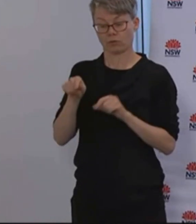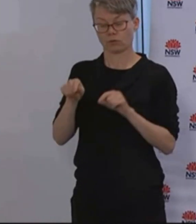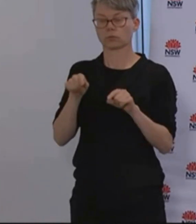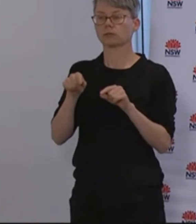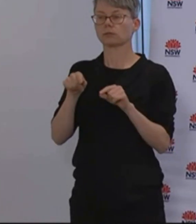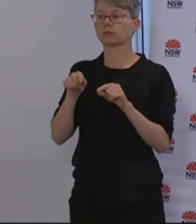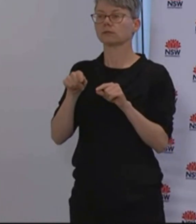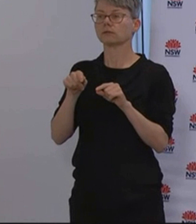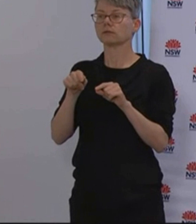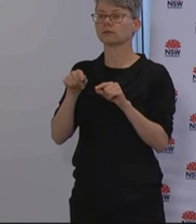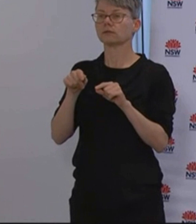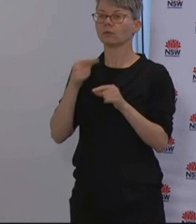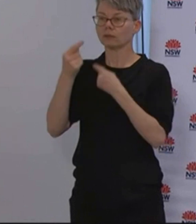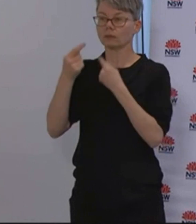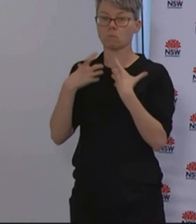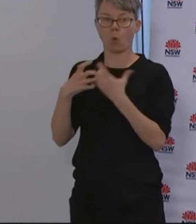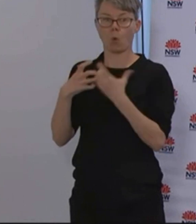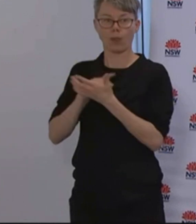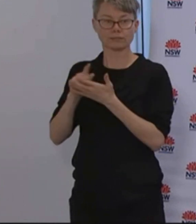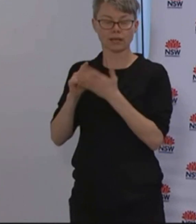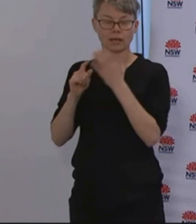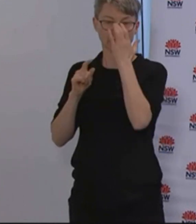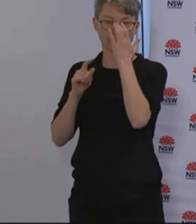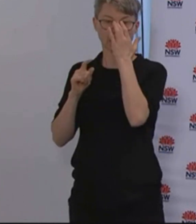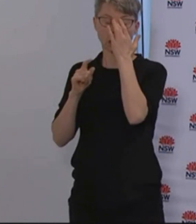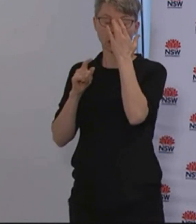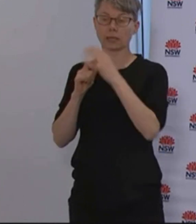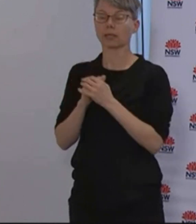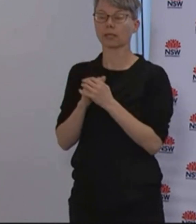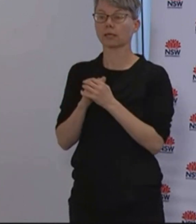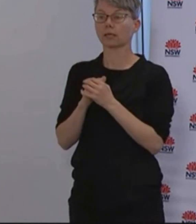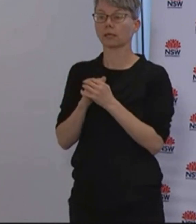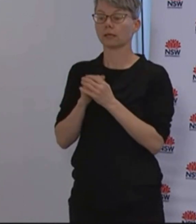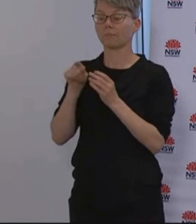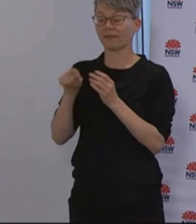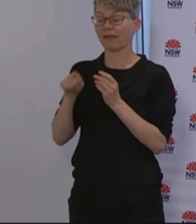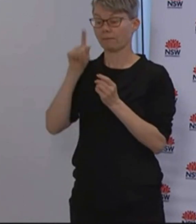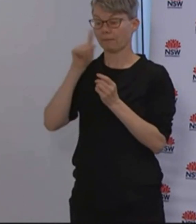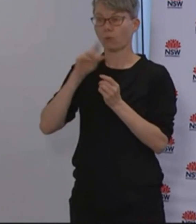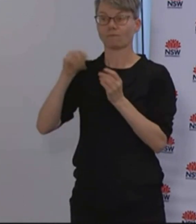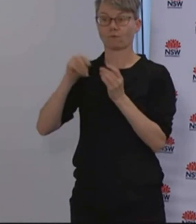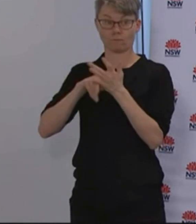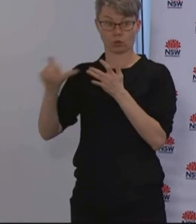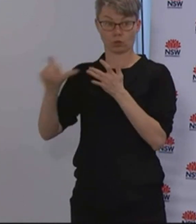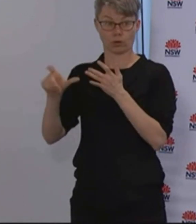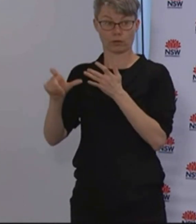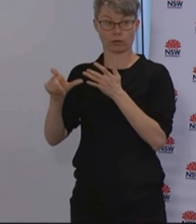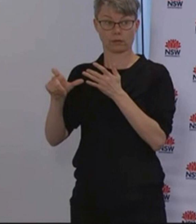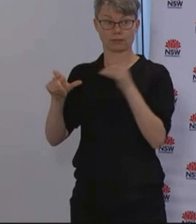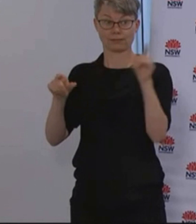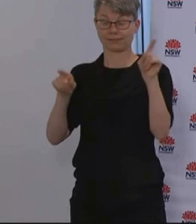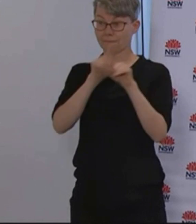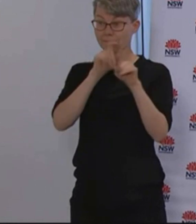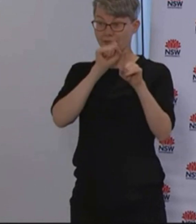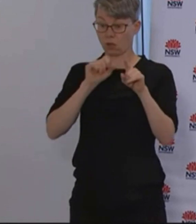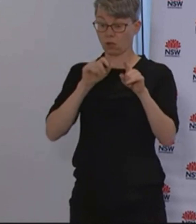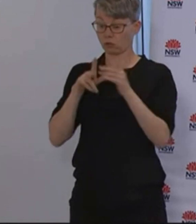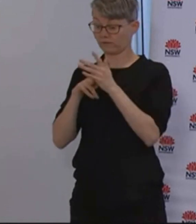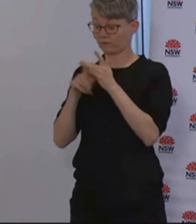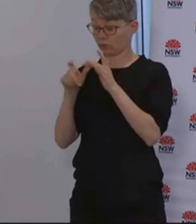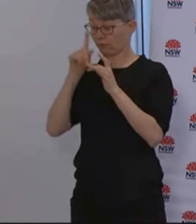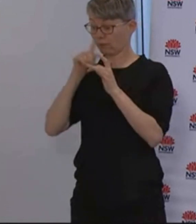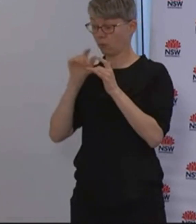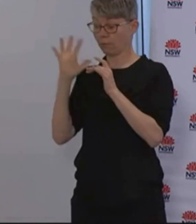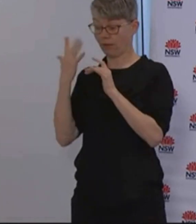tease that out in the press conference, but they were related to visitors from Victoria. So those Victorians, had they been to the Crossroads